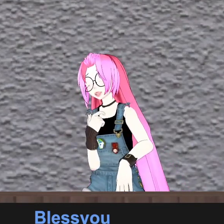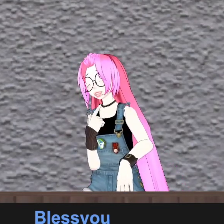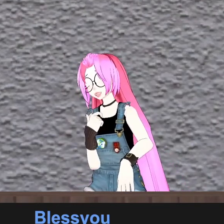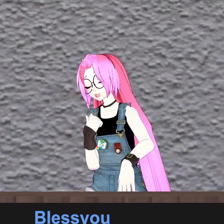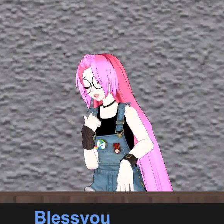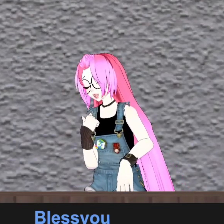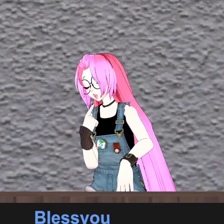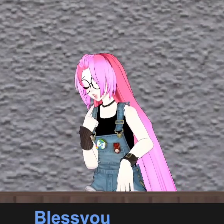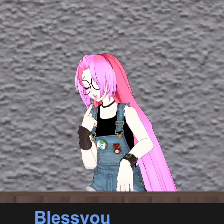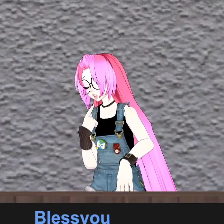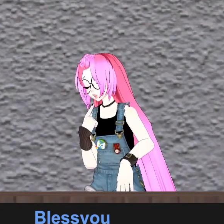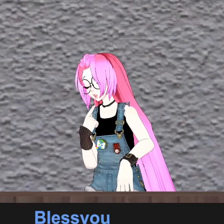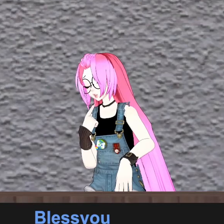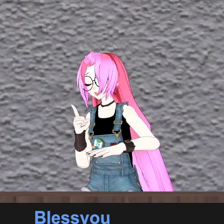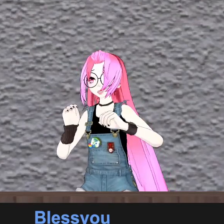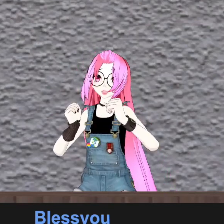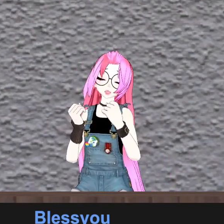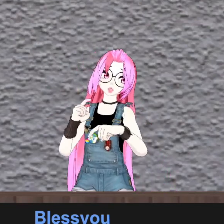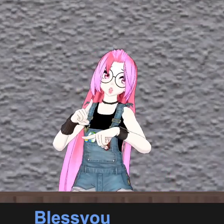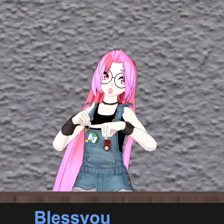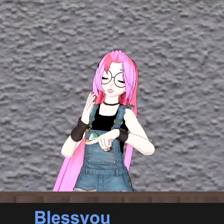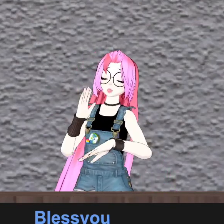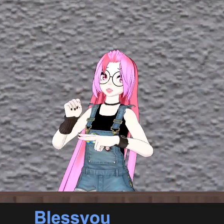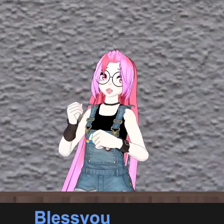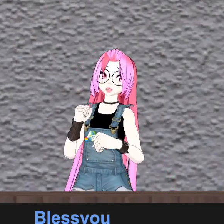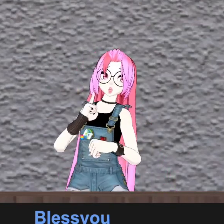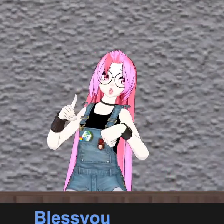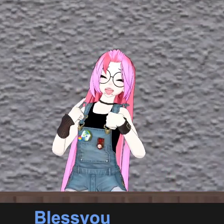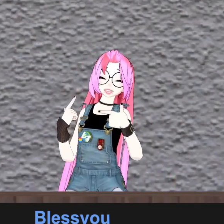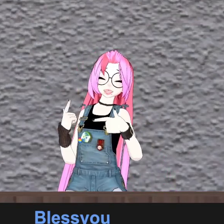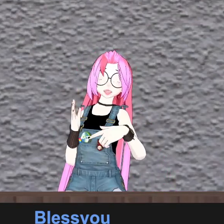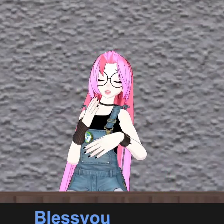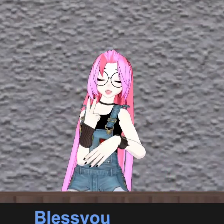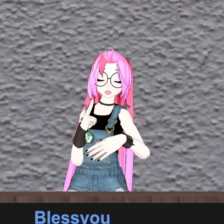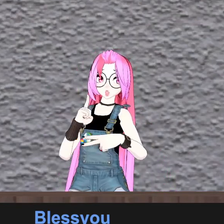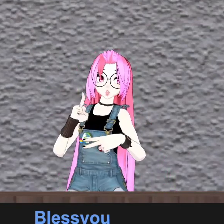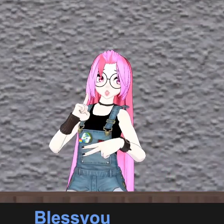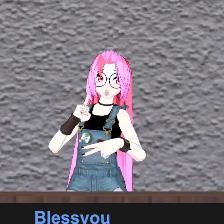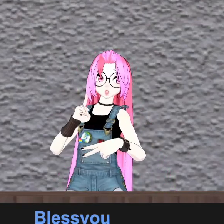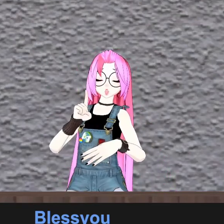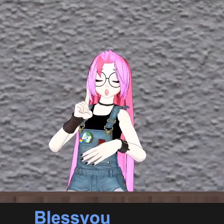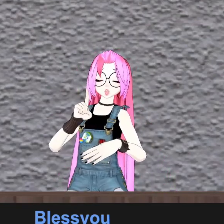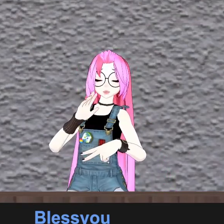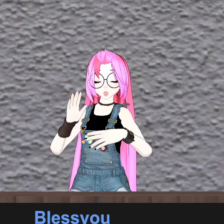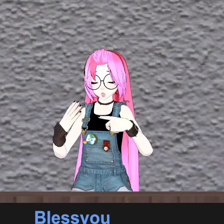again, I'm trying to think how to say this. So I'd say it depends. So, like, in real life, if you see a deaf person and they're